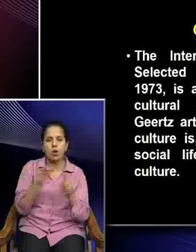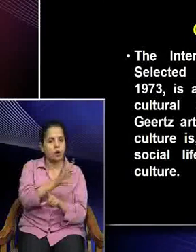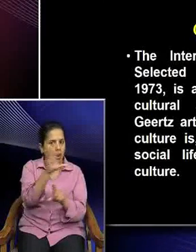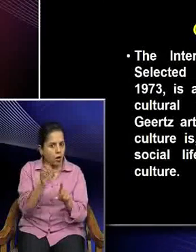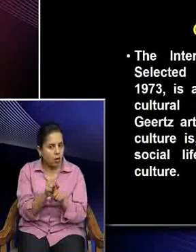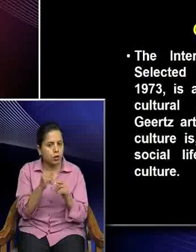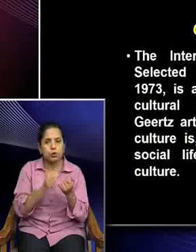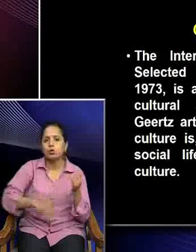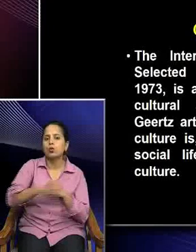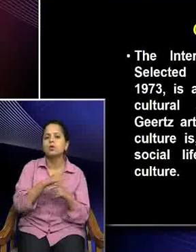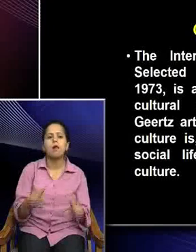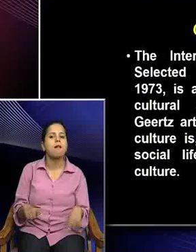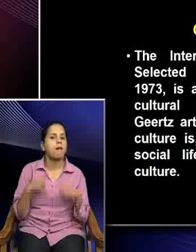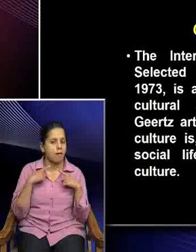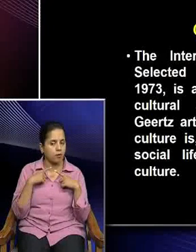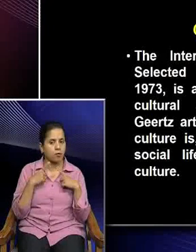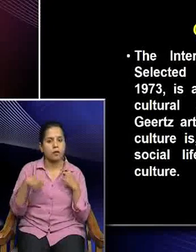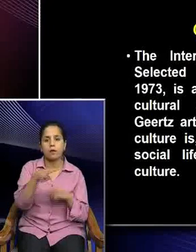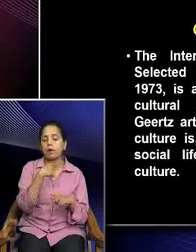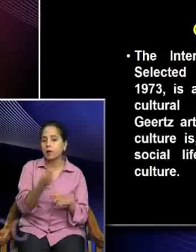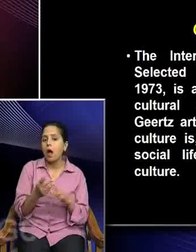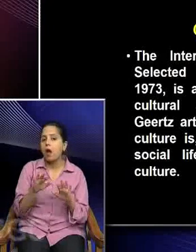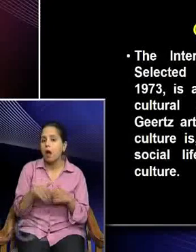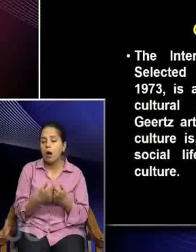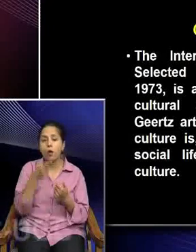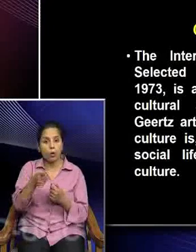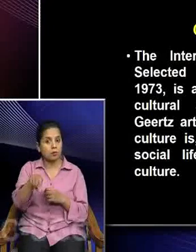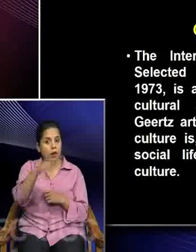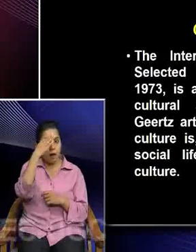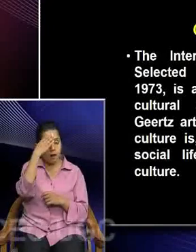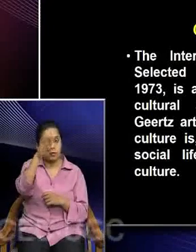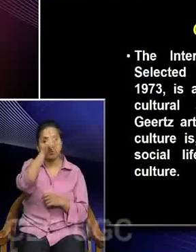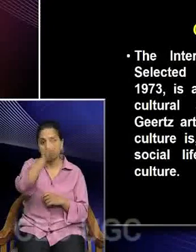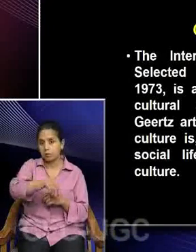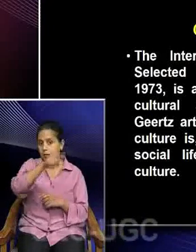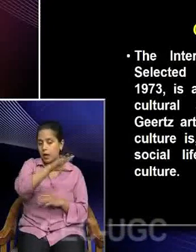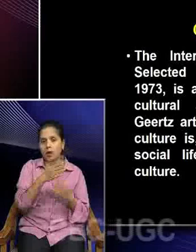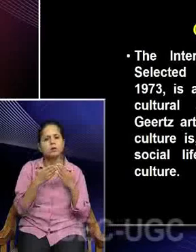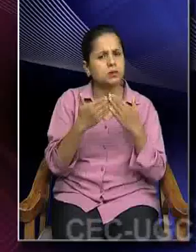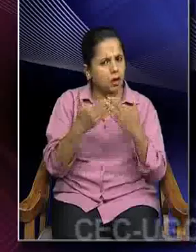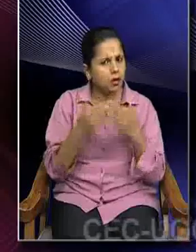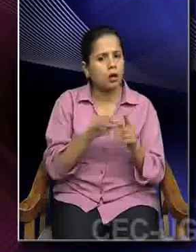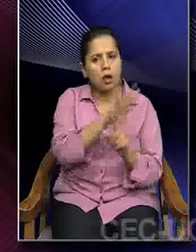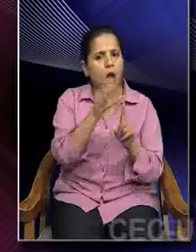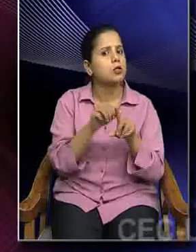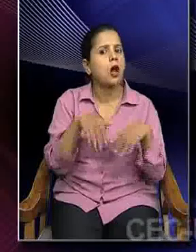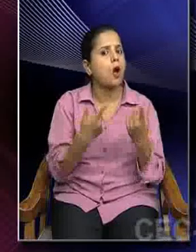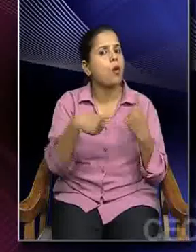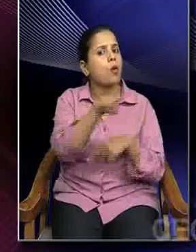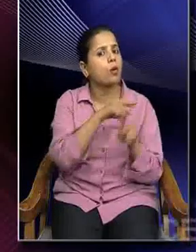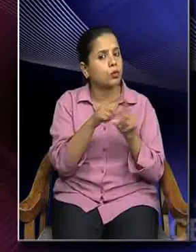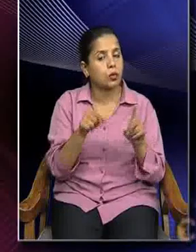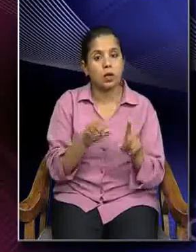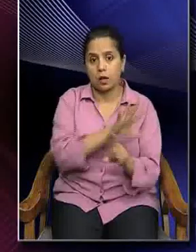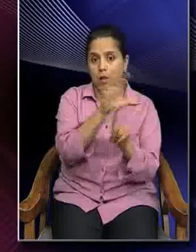in social life and how anthropologists should study culture.